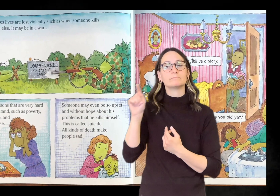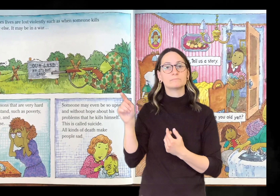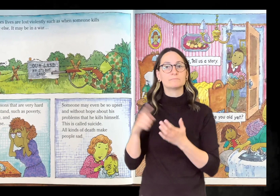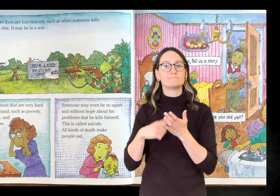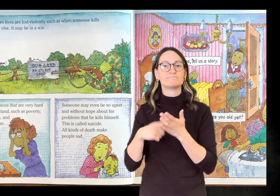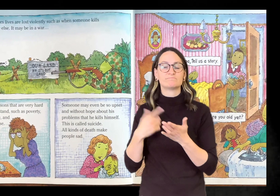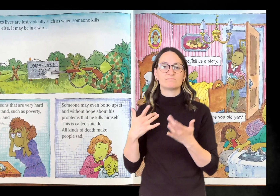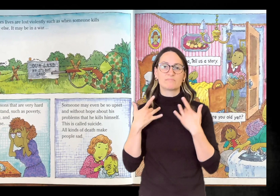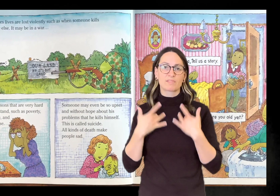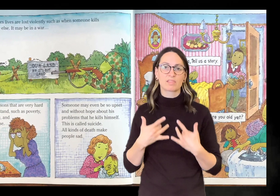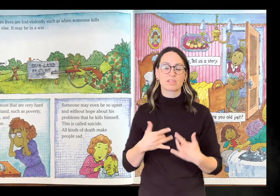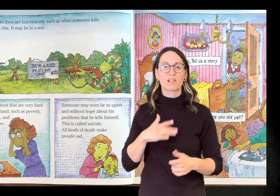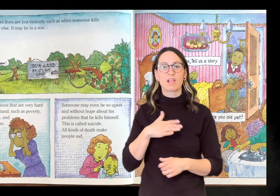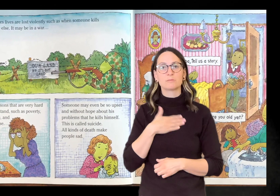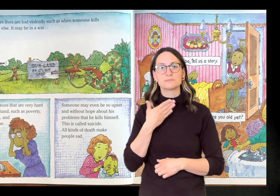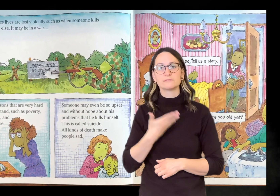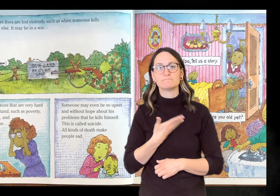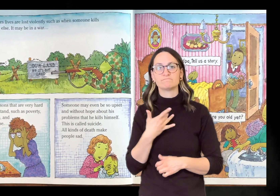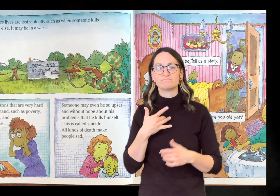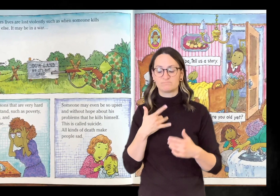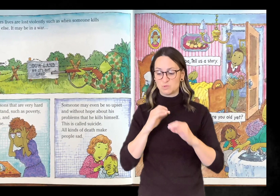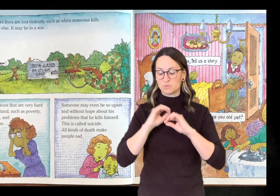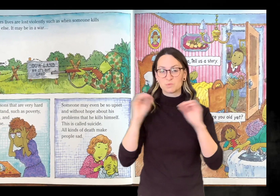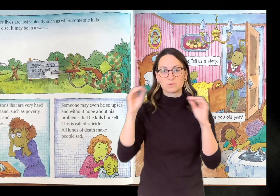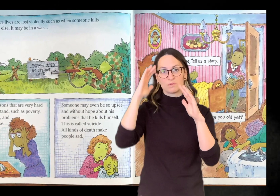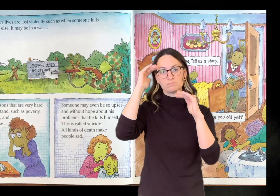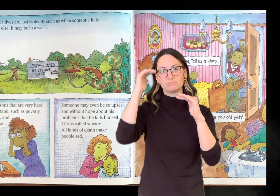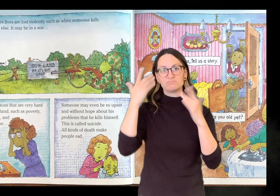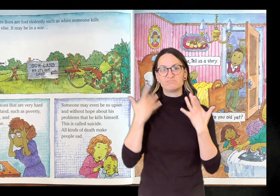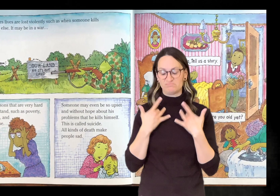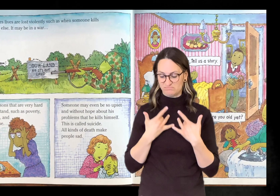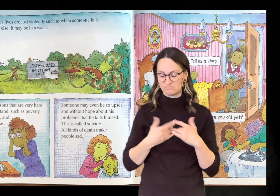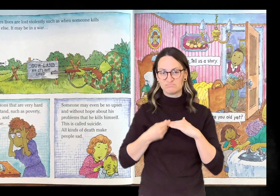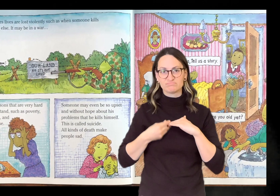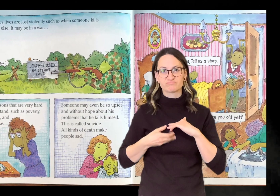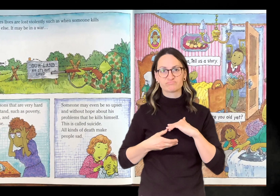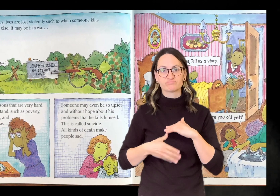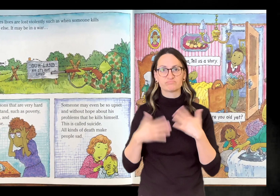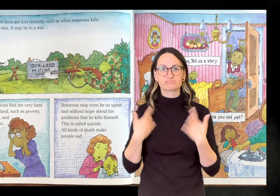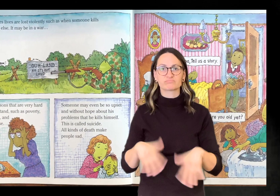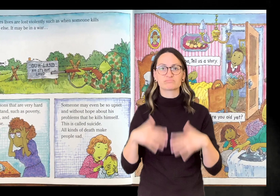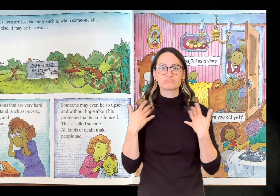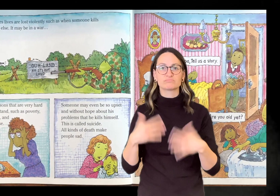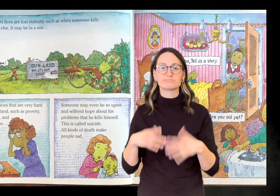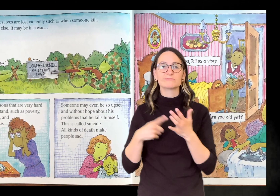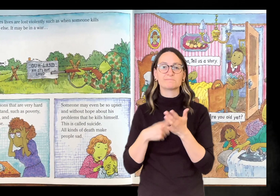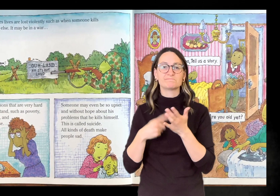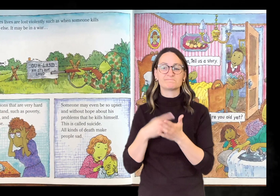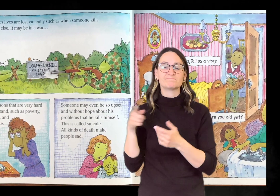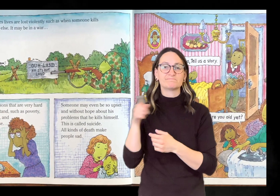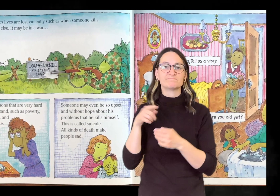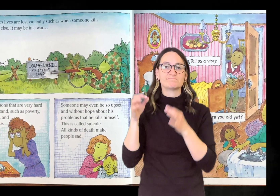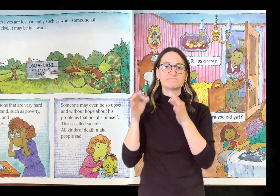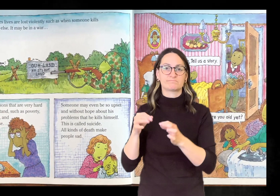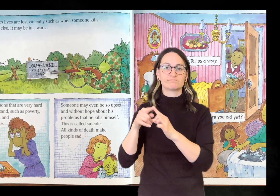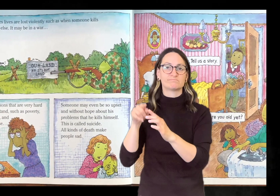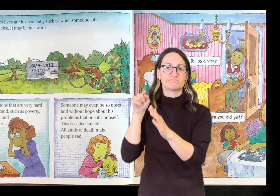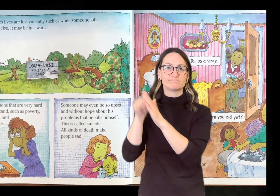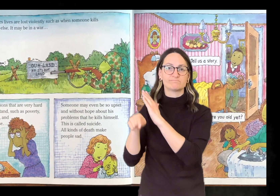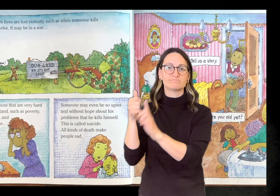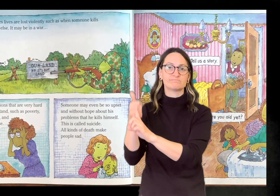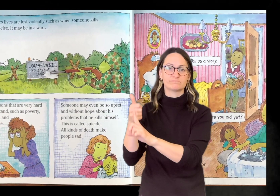Someone may even be so upset and without hope about his problems that he kills himself. This is called